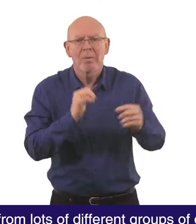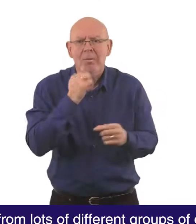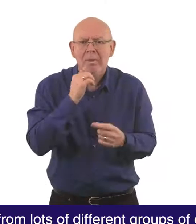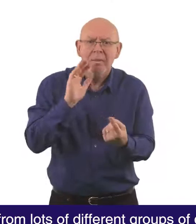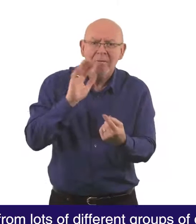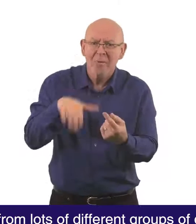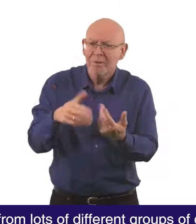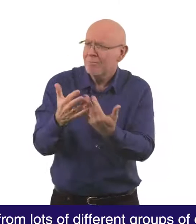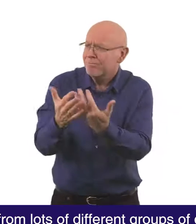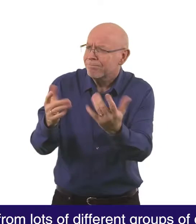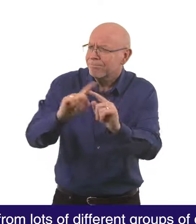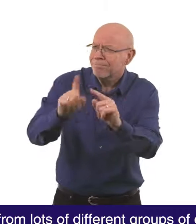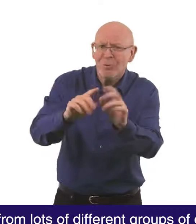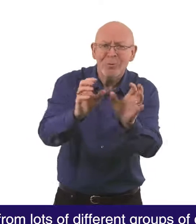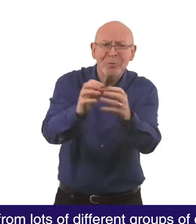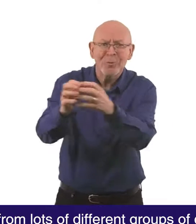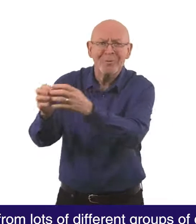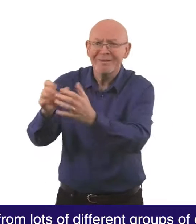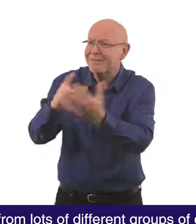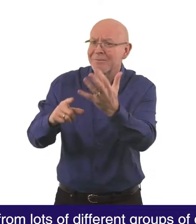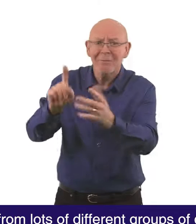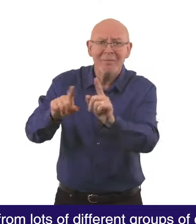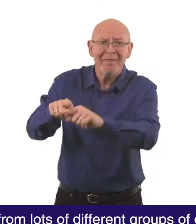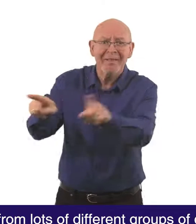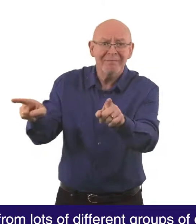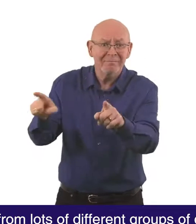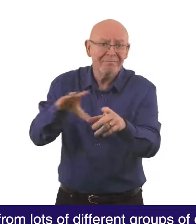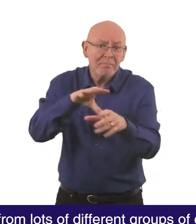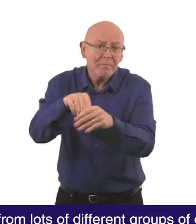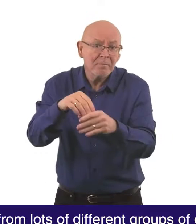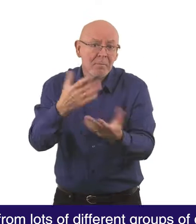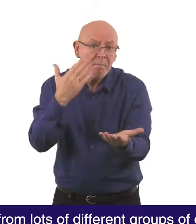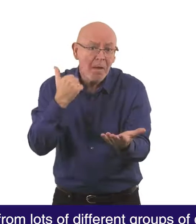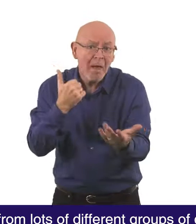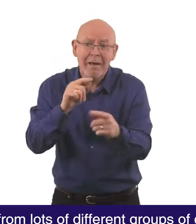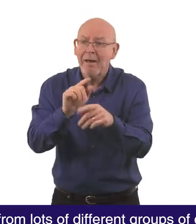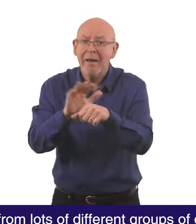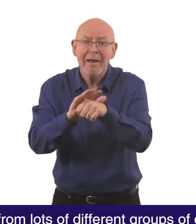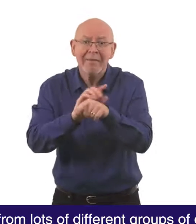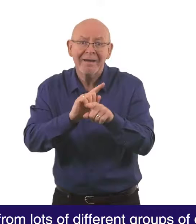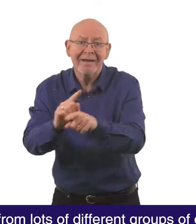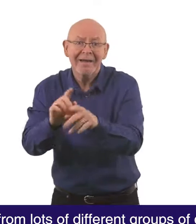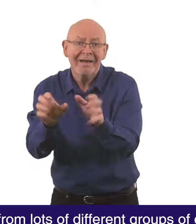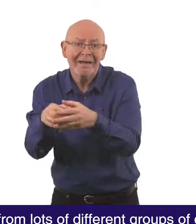How it will hear from lots of different groups of disabled people, including Black and ethnic minority people.